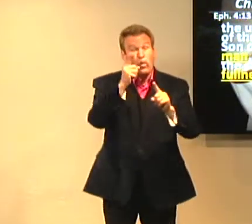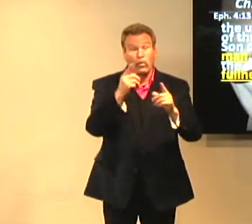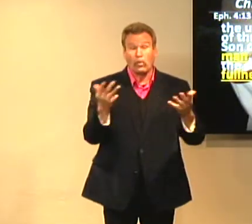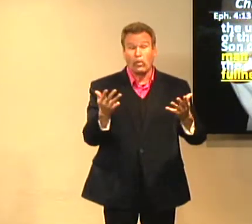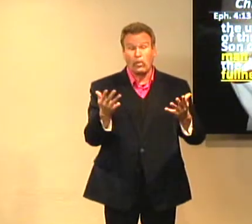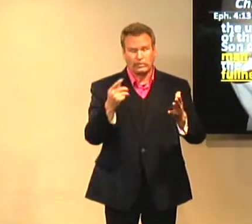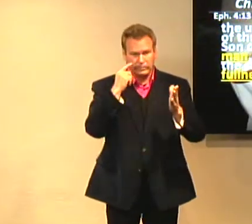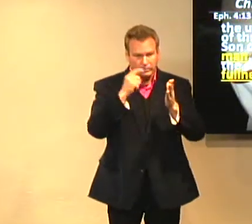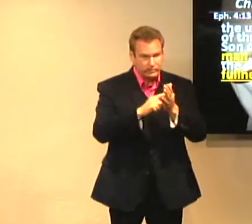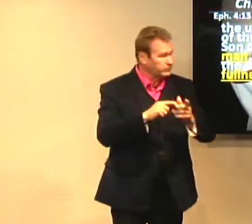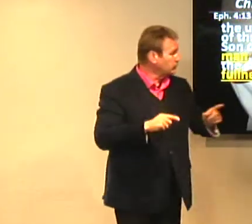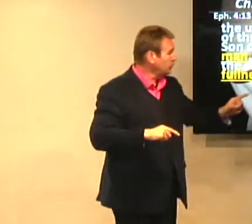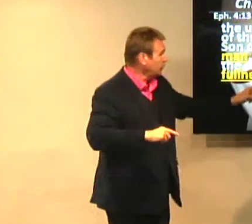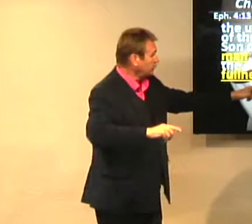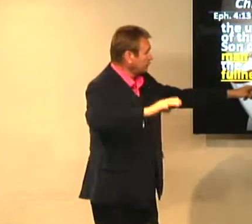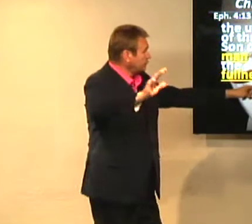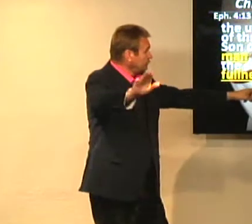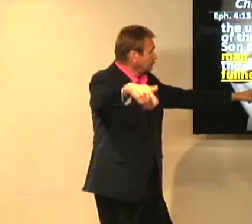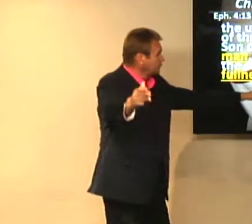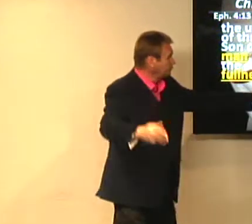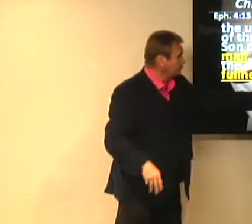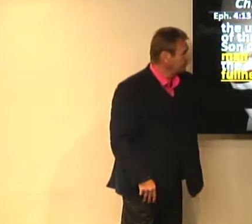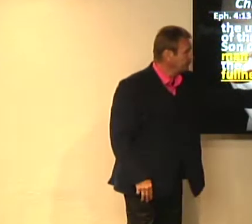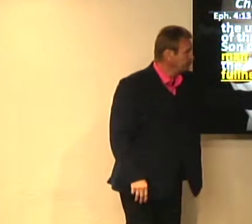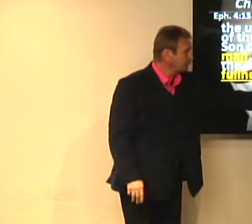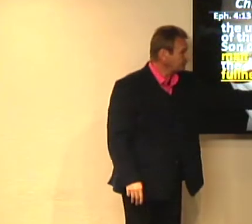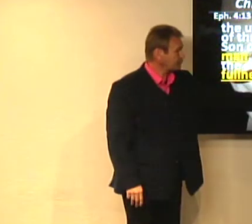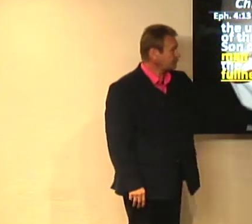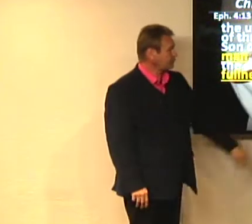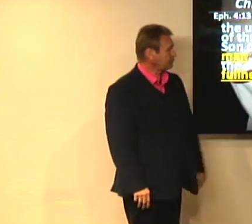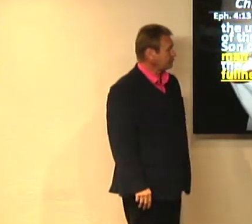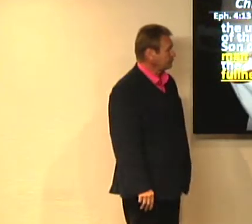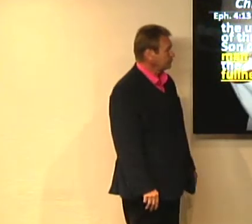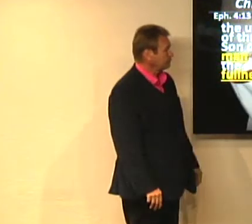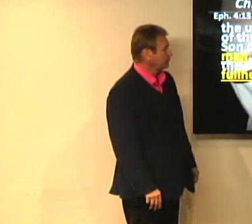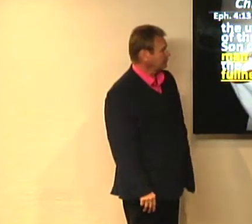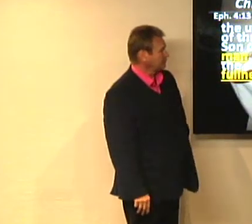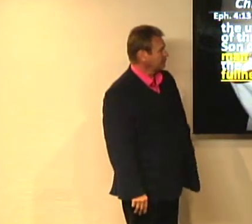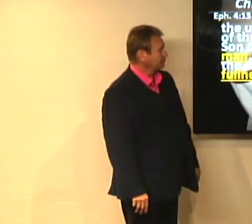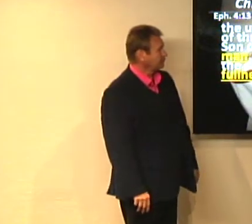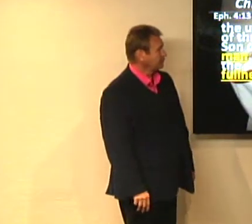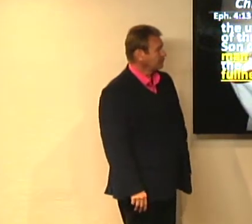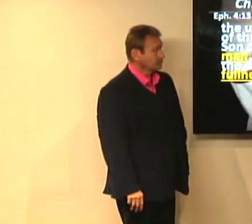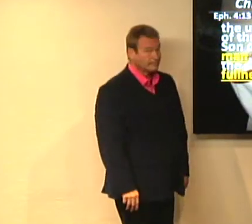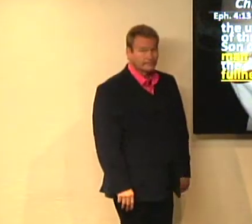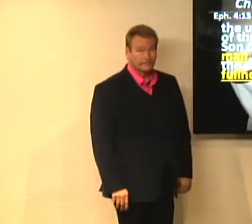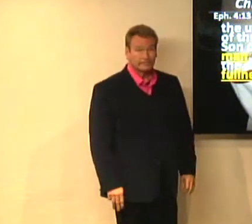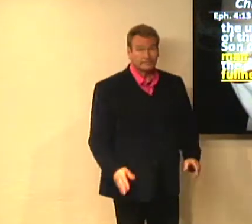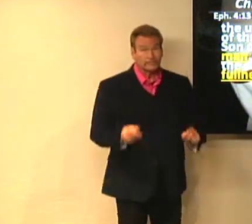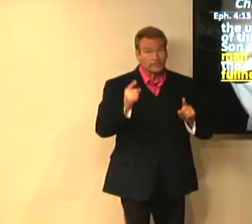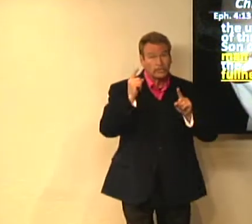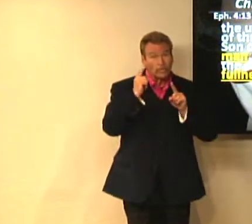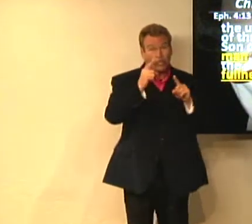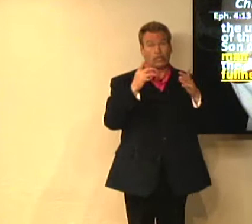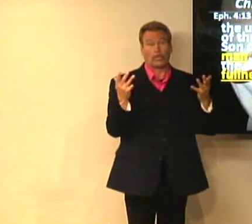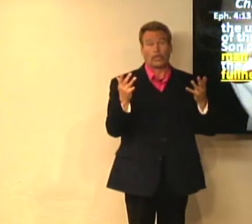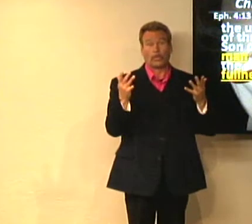in it. What is the goal of that? So if you watch that picture and you see behind it, the